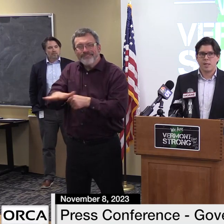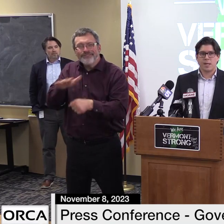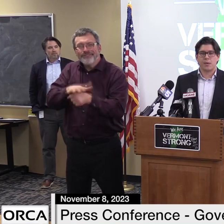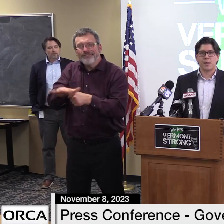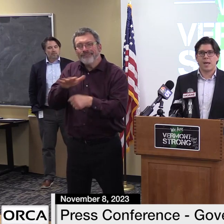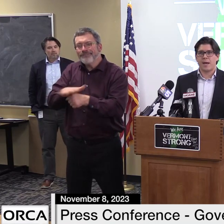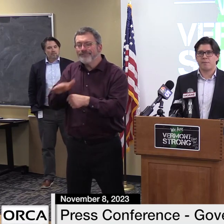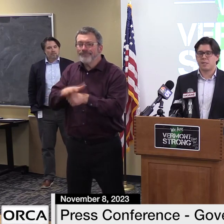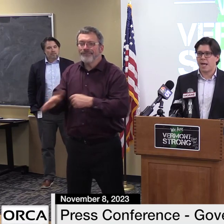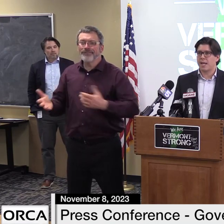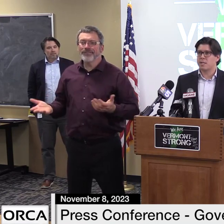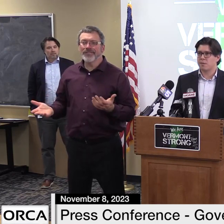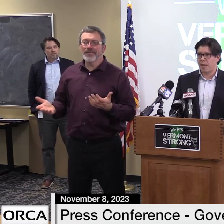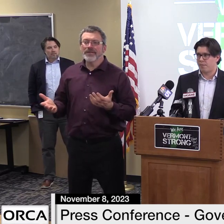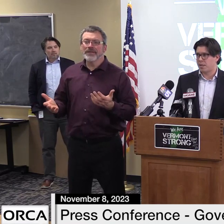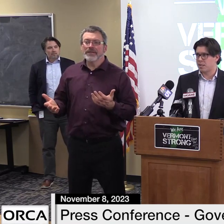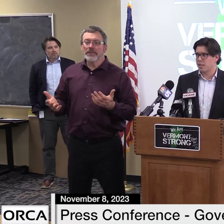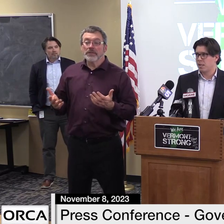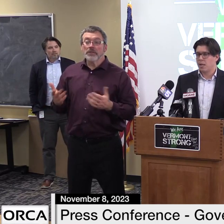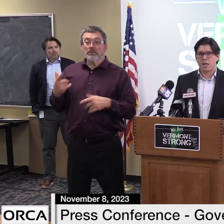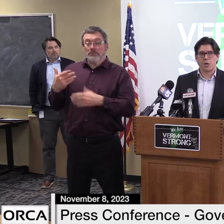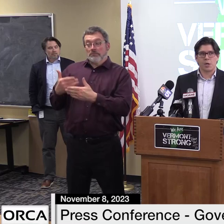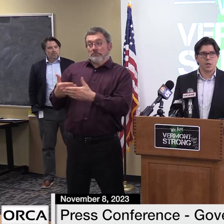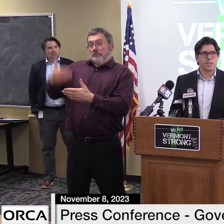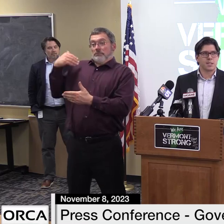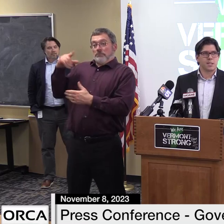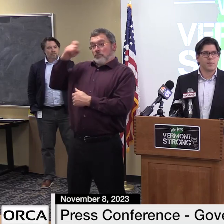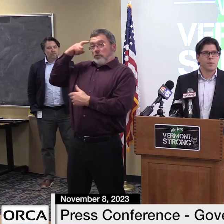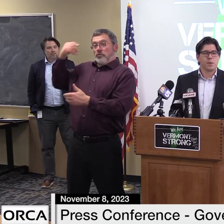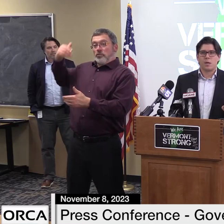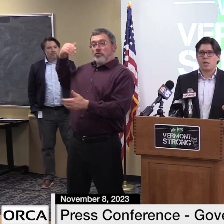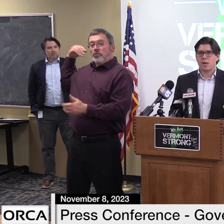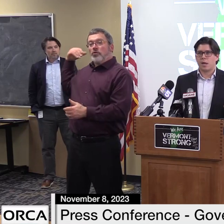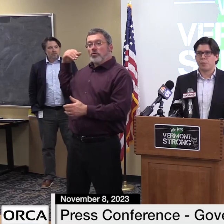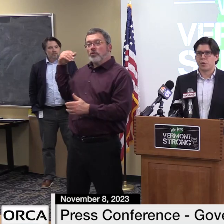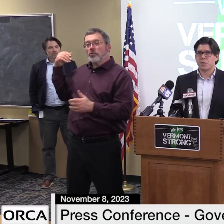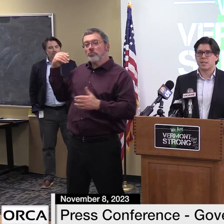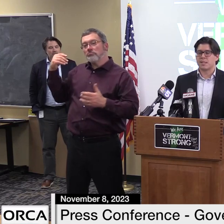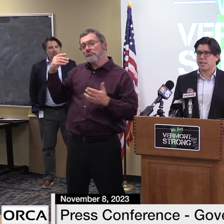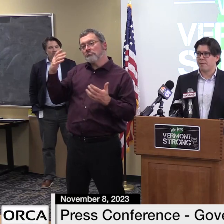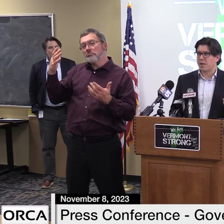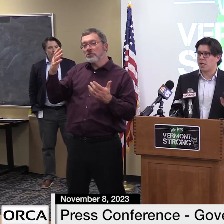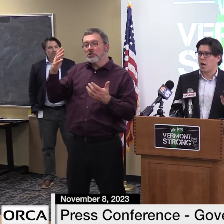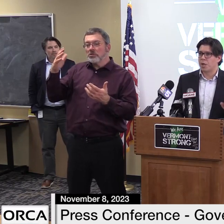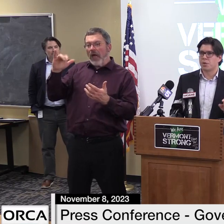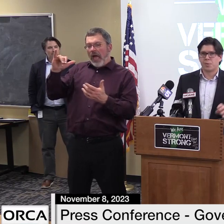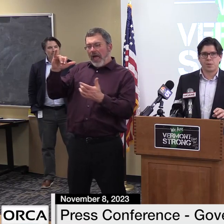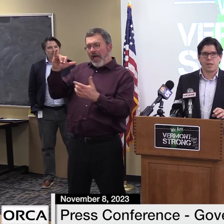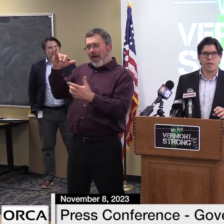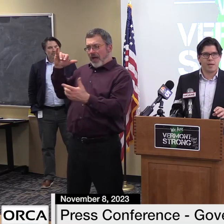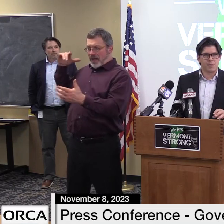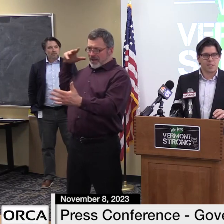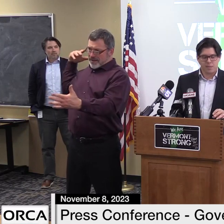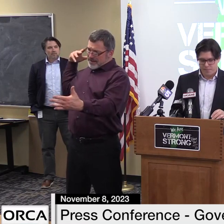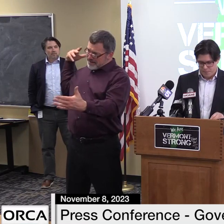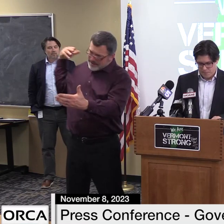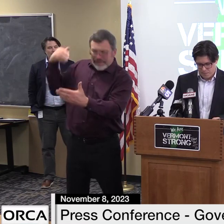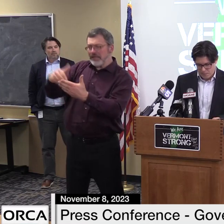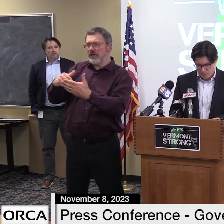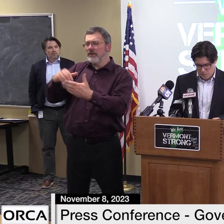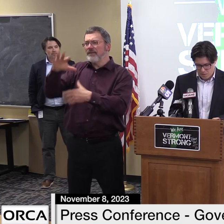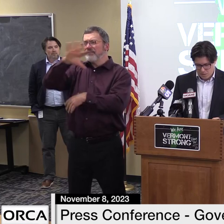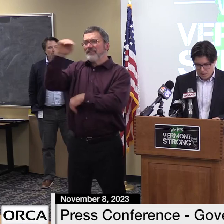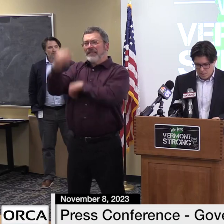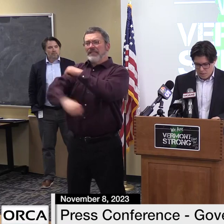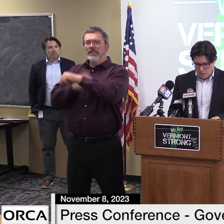support that we have decades of evidence that our current system produces significant underbuilding of housing.